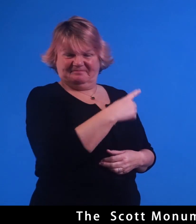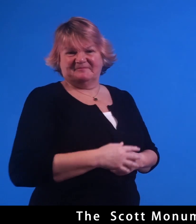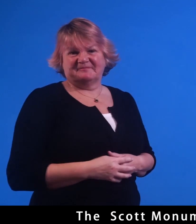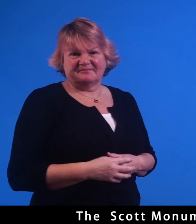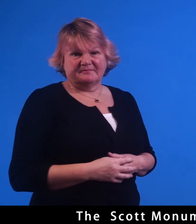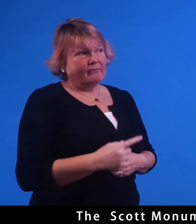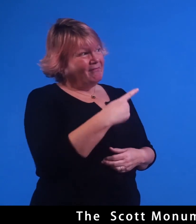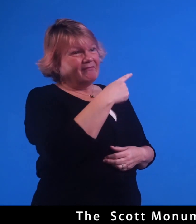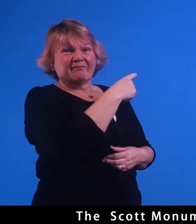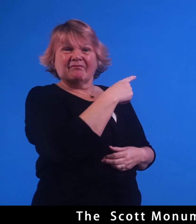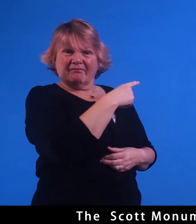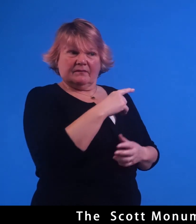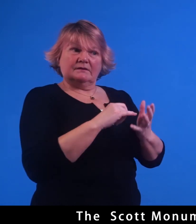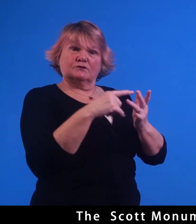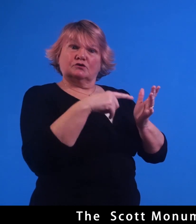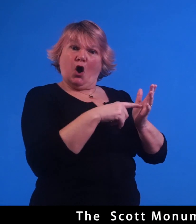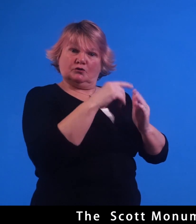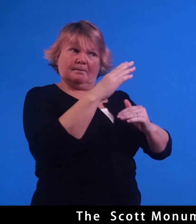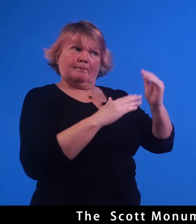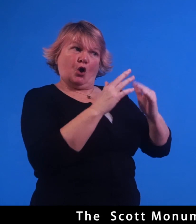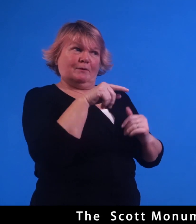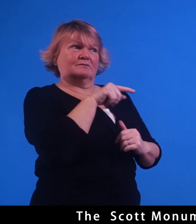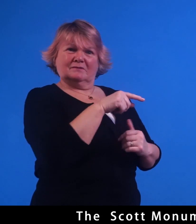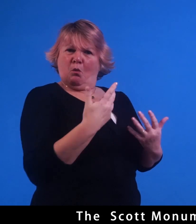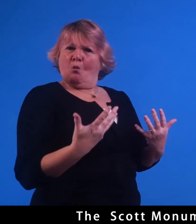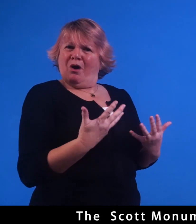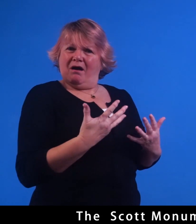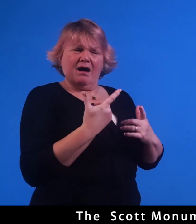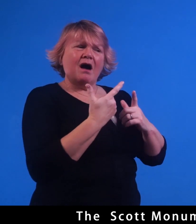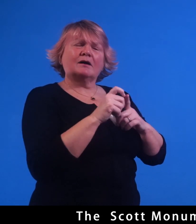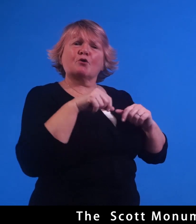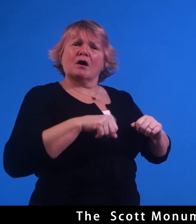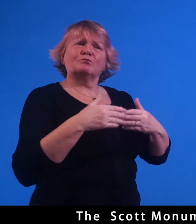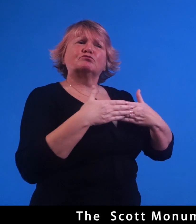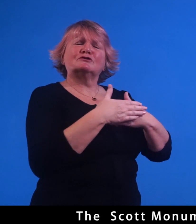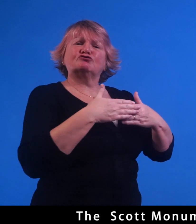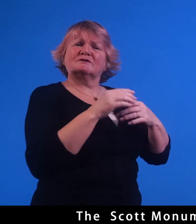The Scott Monument stands centre stage on Edinburgh's Princes Street.